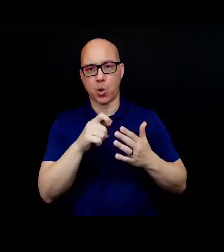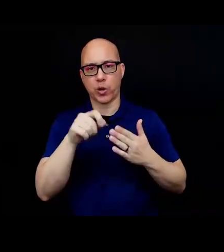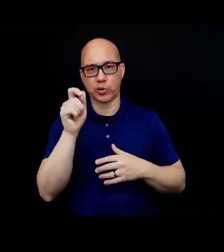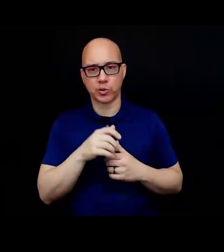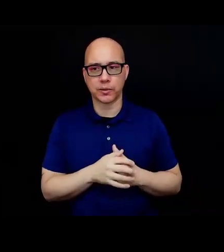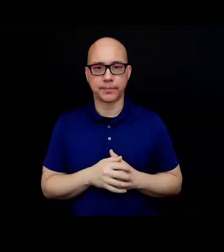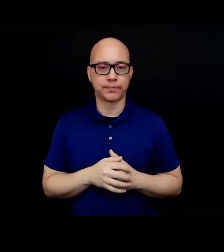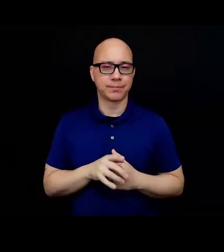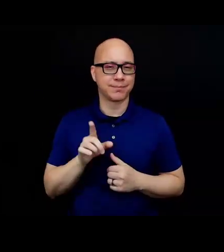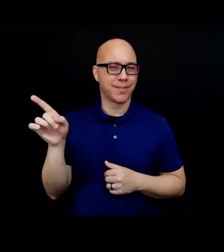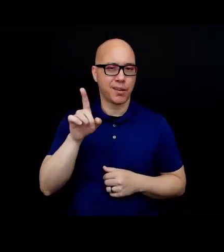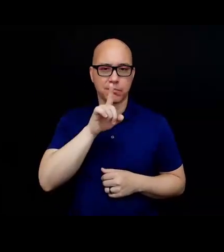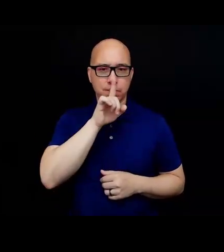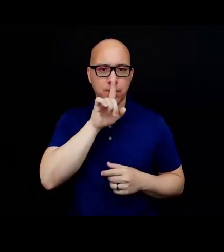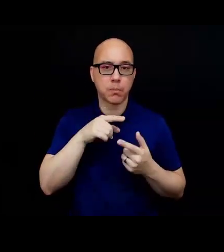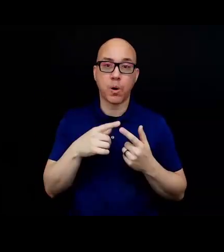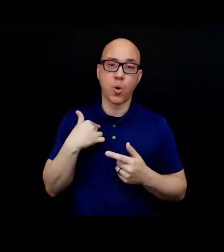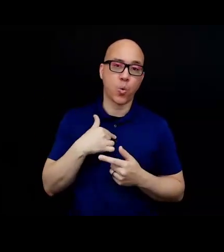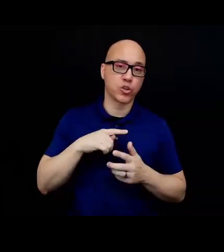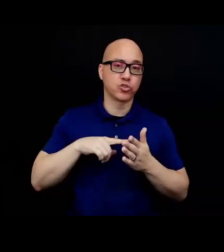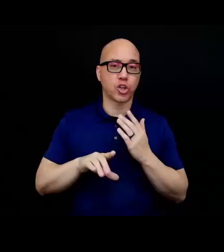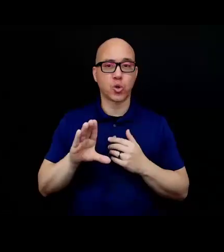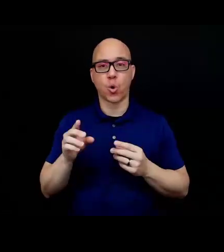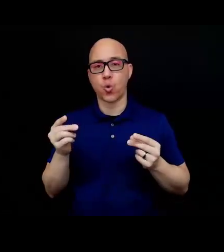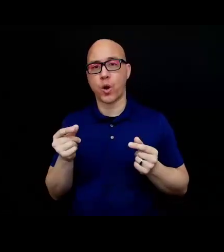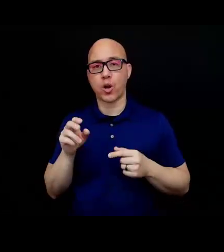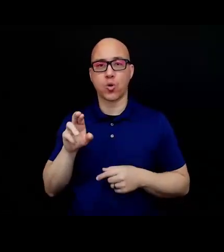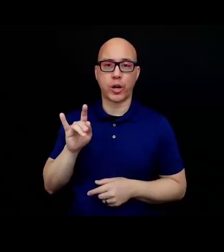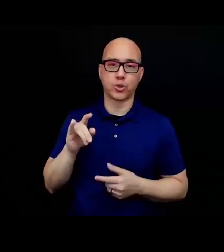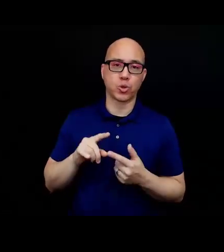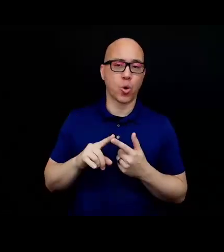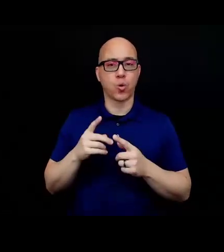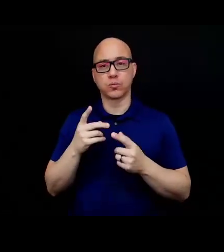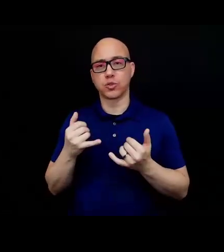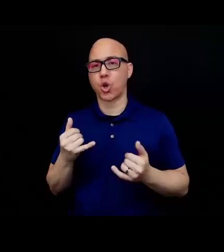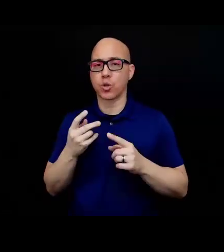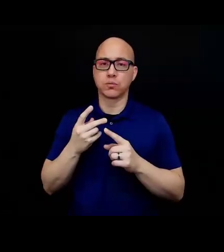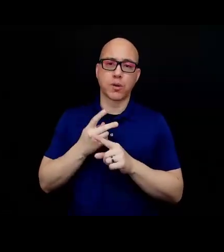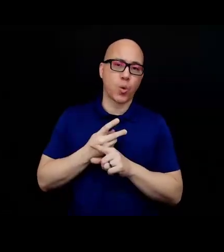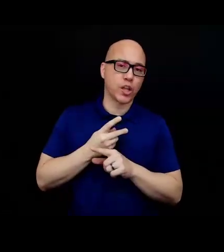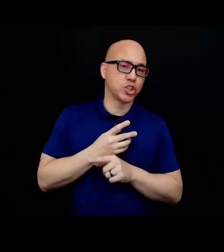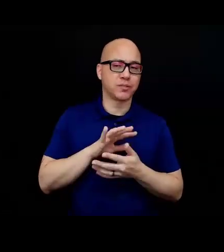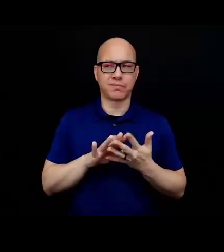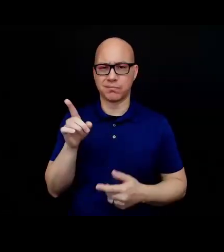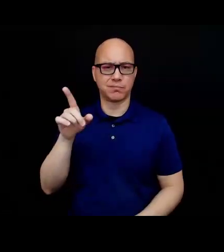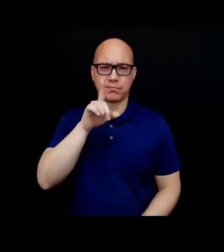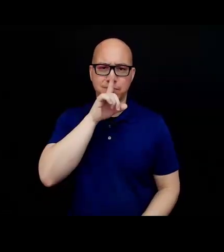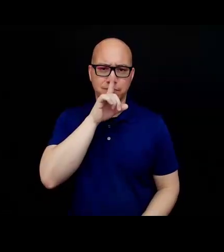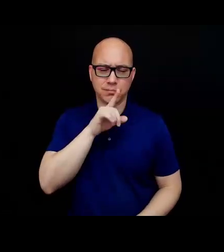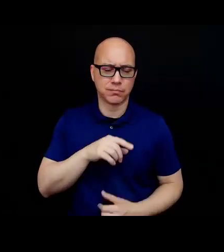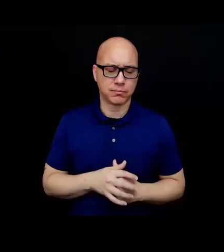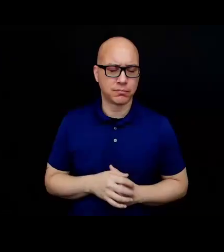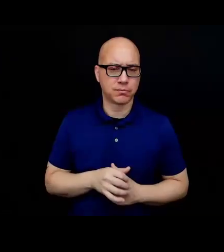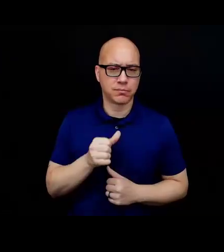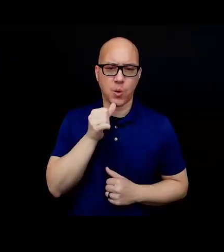quick ratios. We did our calculation to see what the debt service was. And they just didn't have an appetite for that